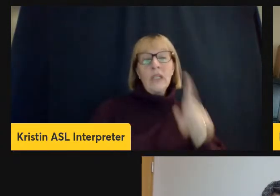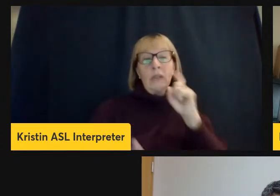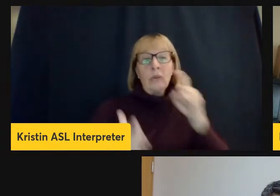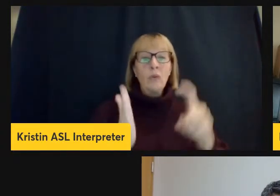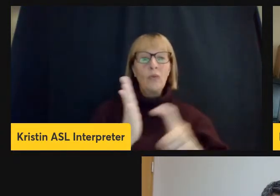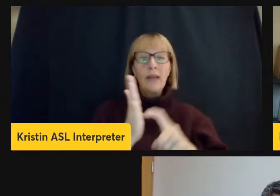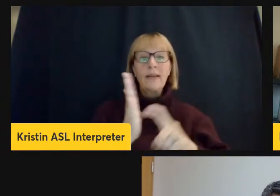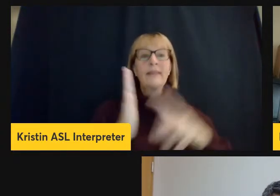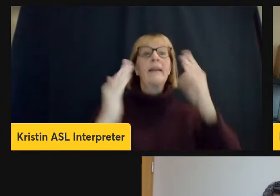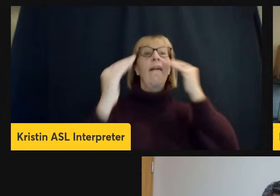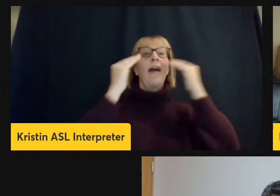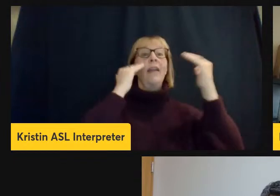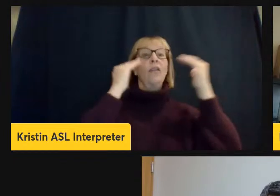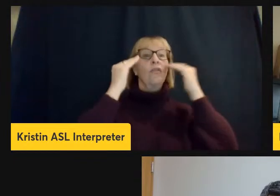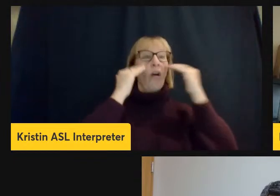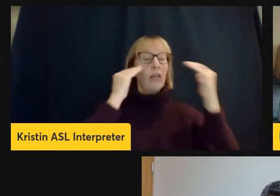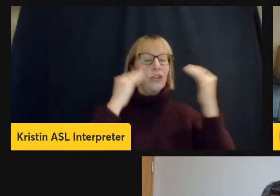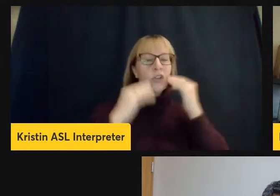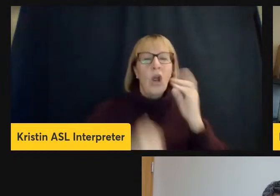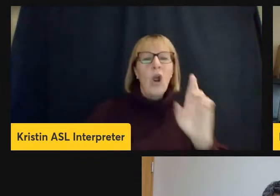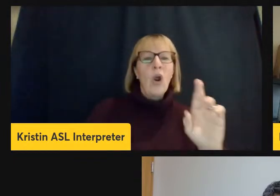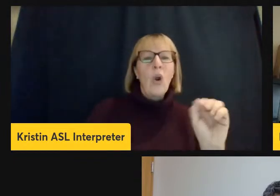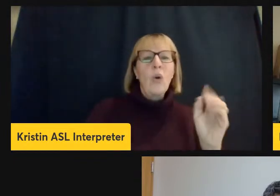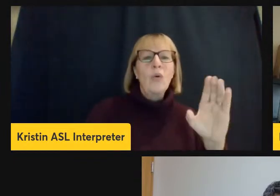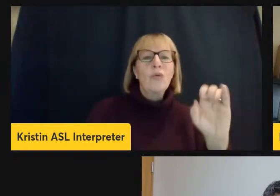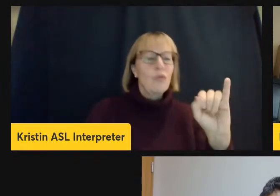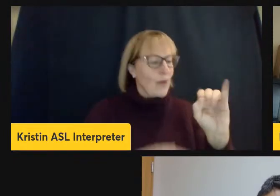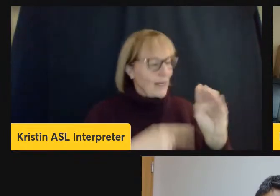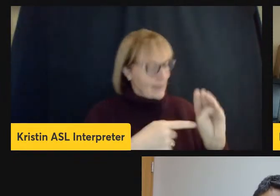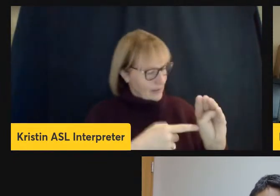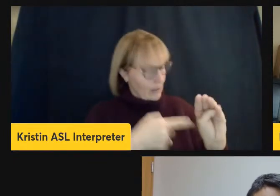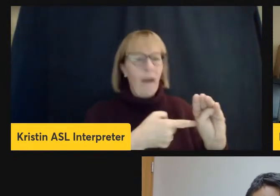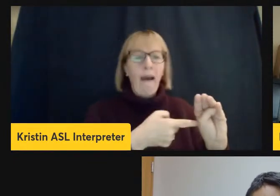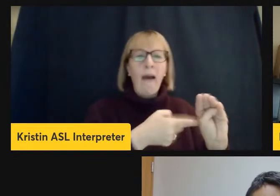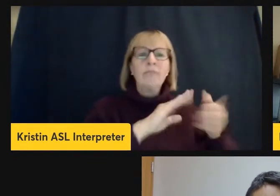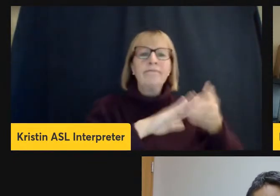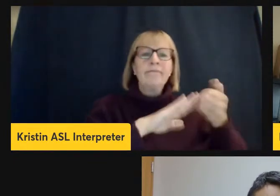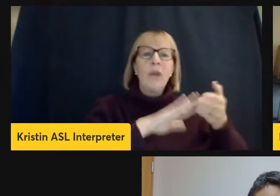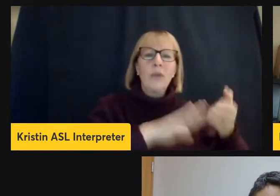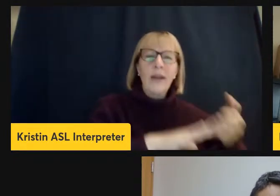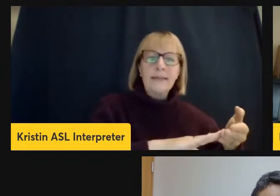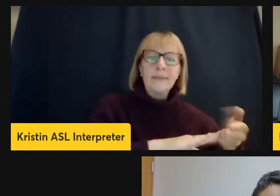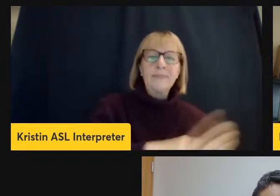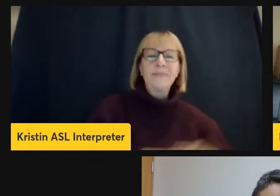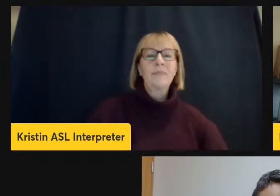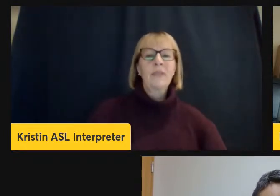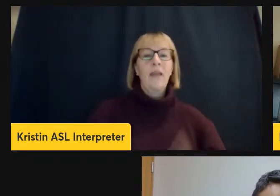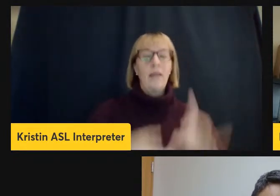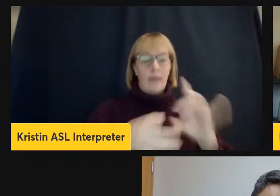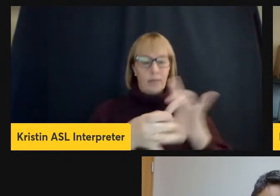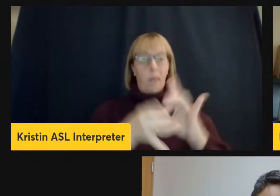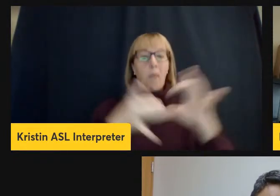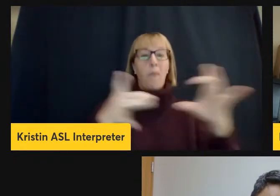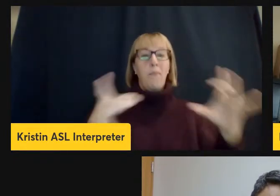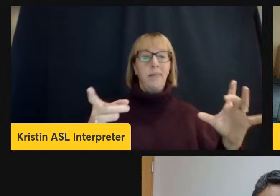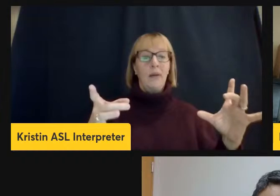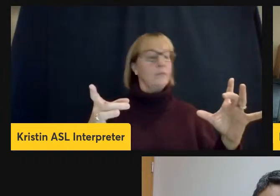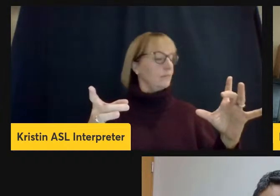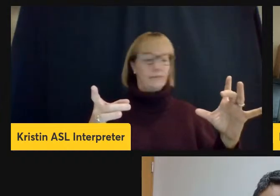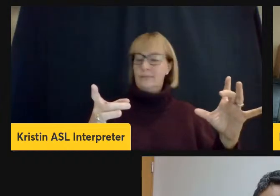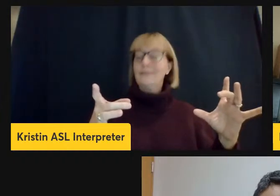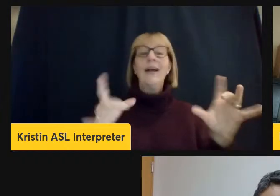and acknowledge how racism actually works. The disconnect is important in producing